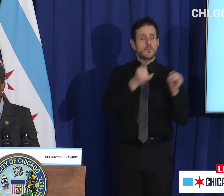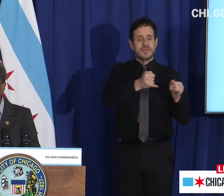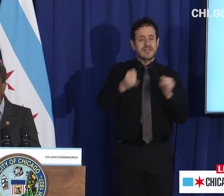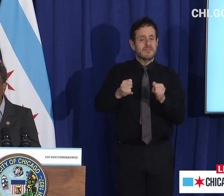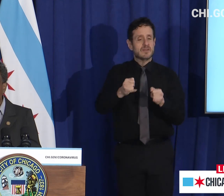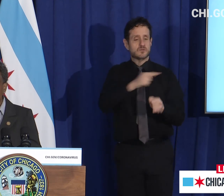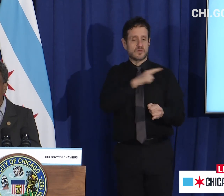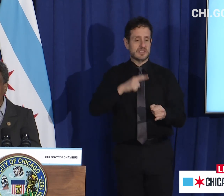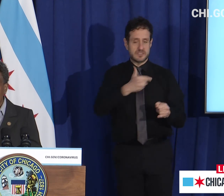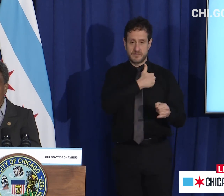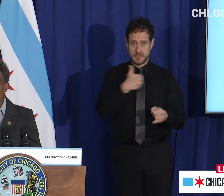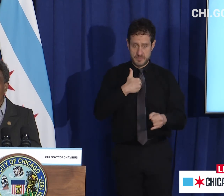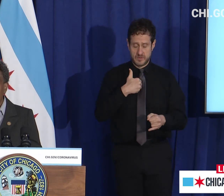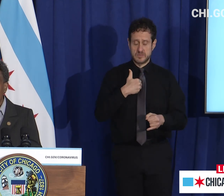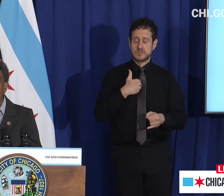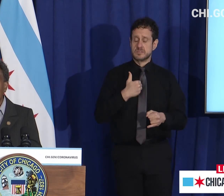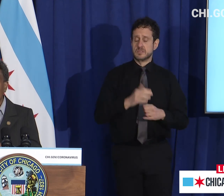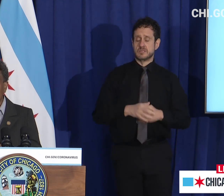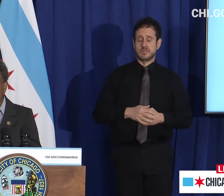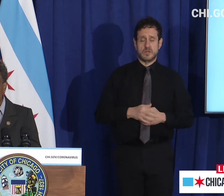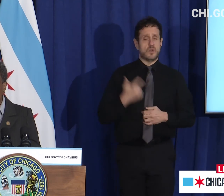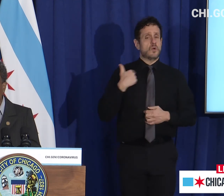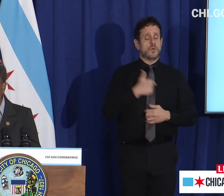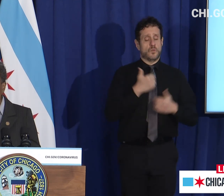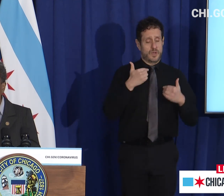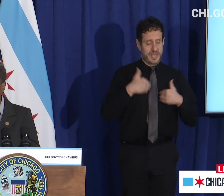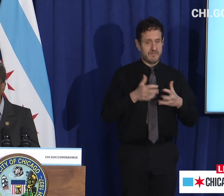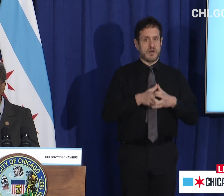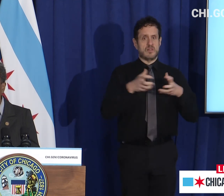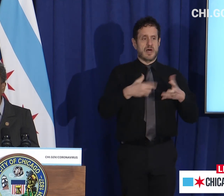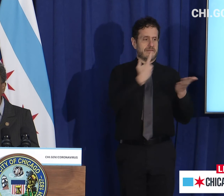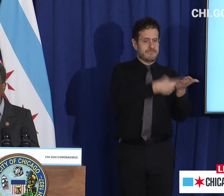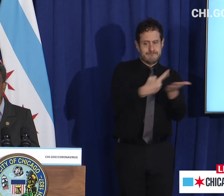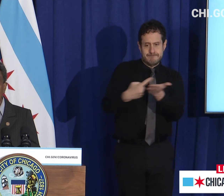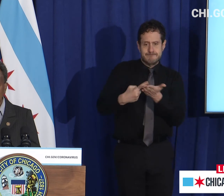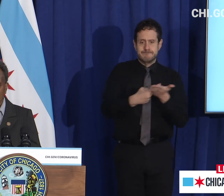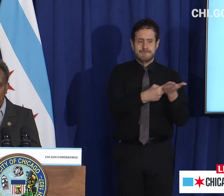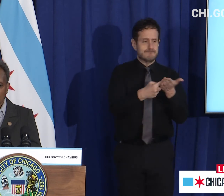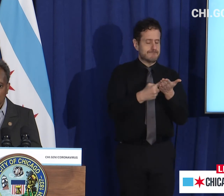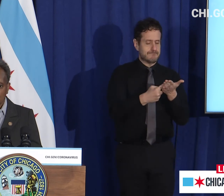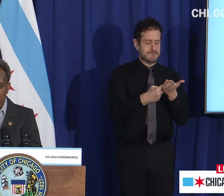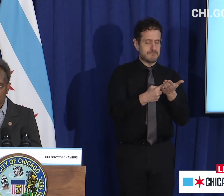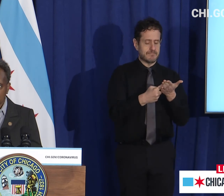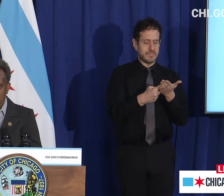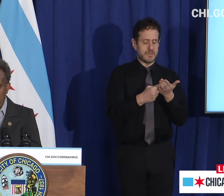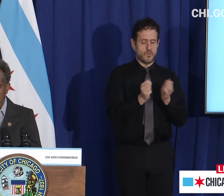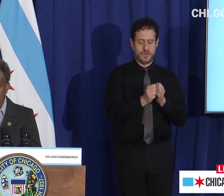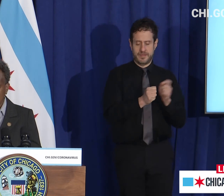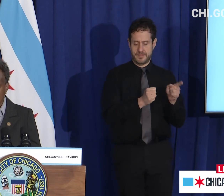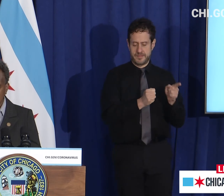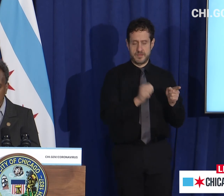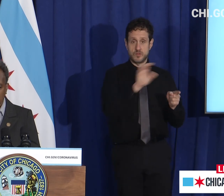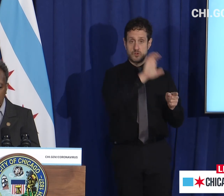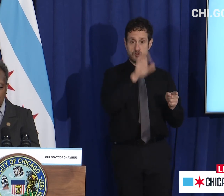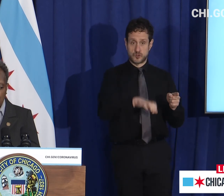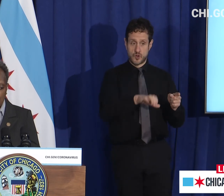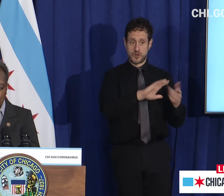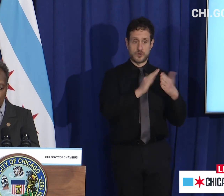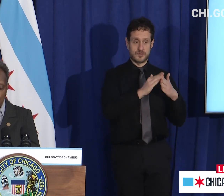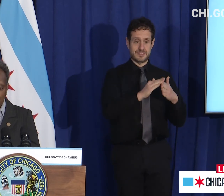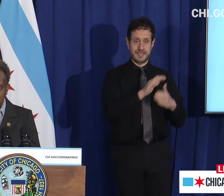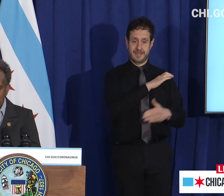members. We obviously have a significant amount of engagement with the Chicago City Council.